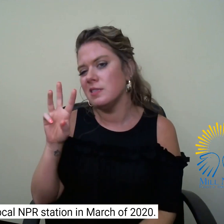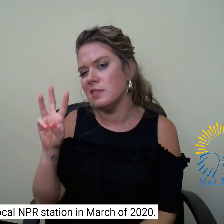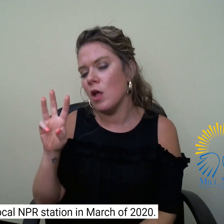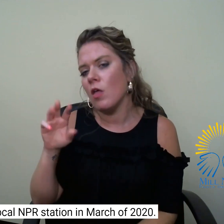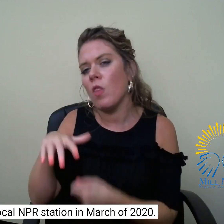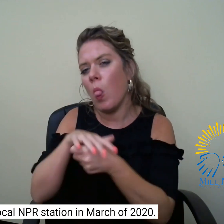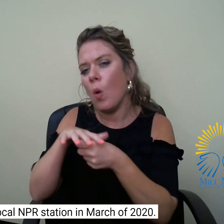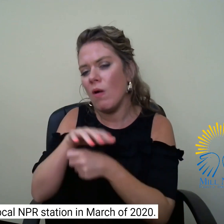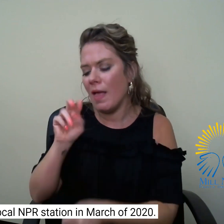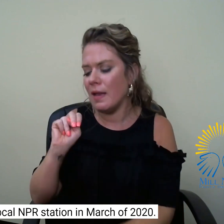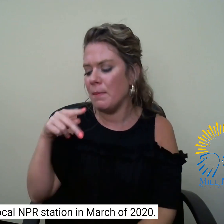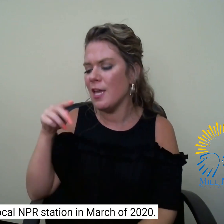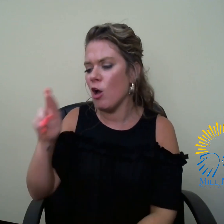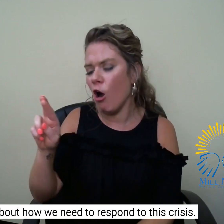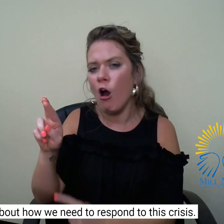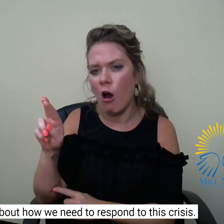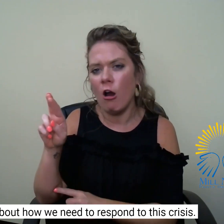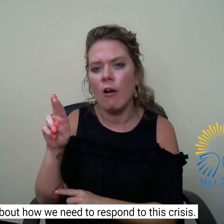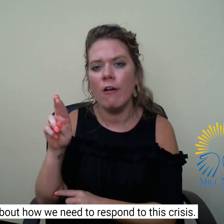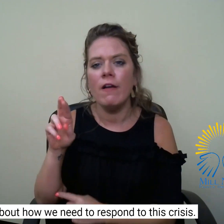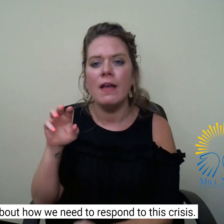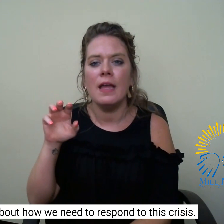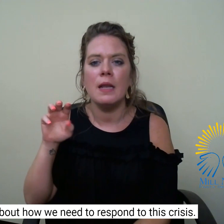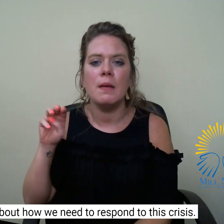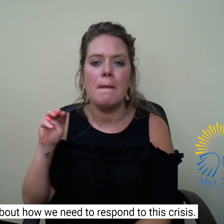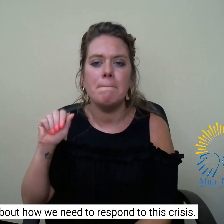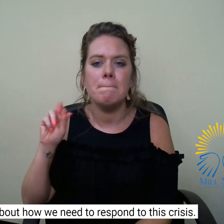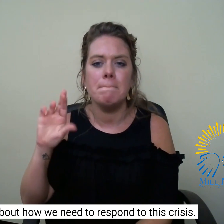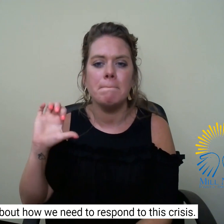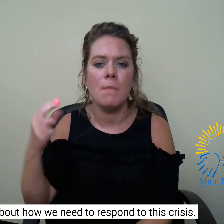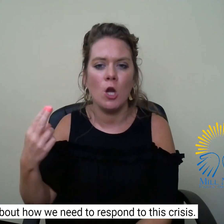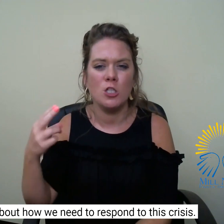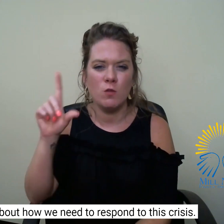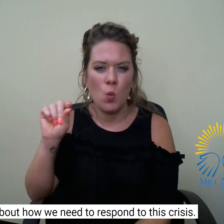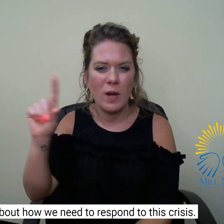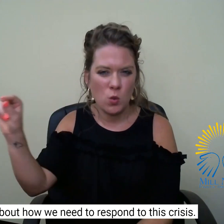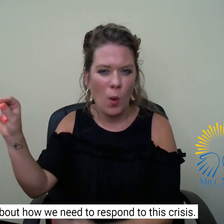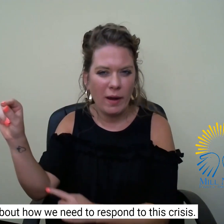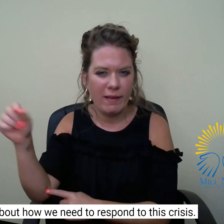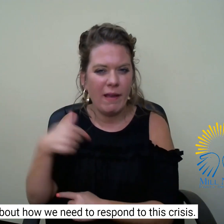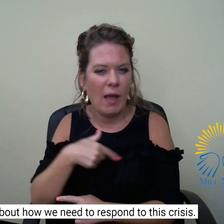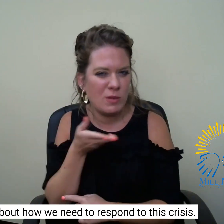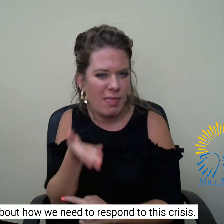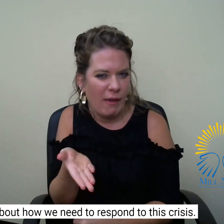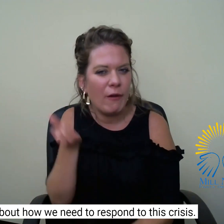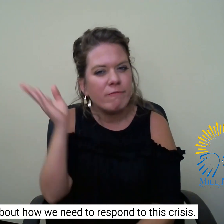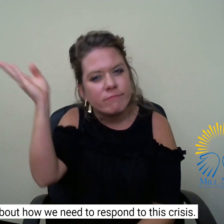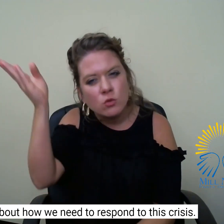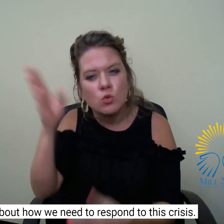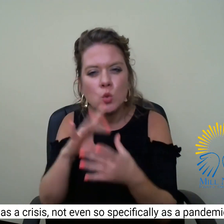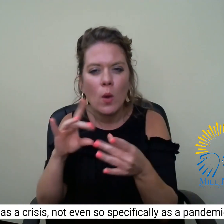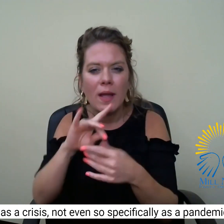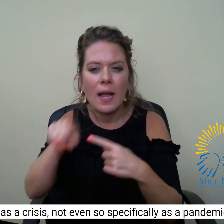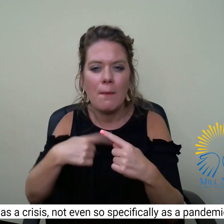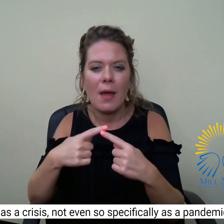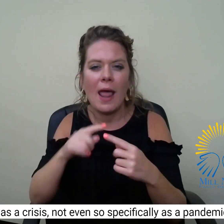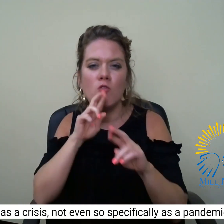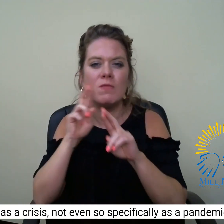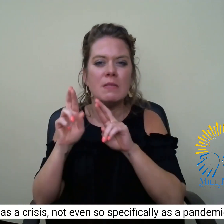of 2020. And I talked about how we need to respond to this crisis, just thinking about it as a